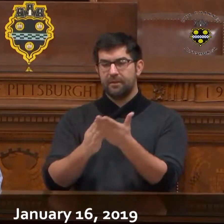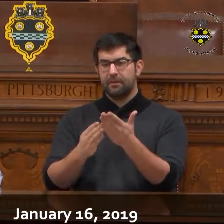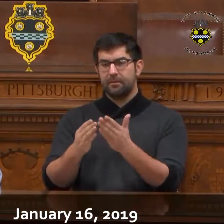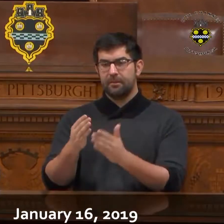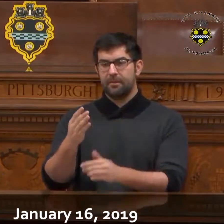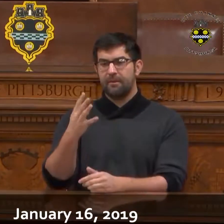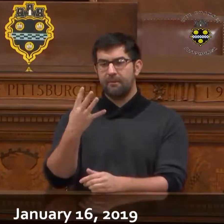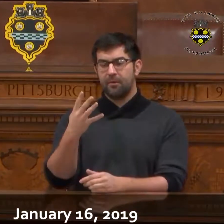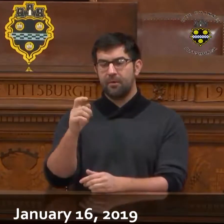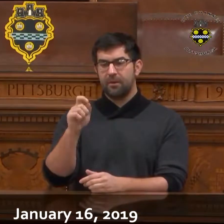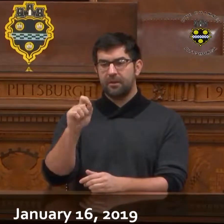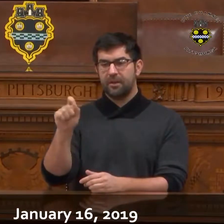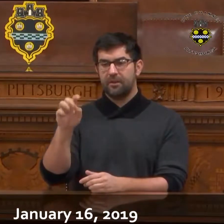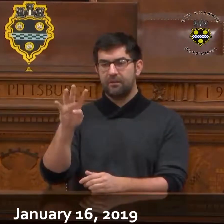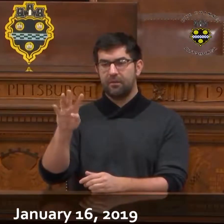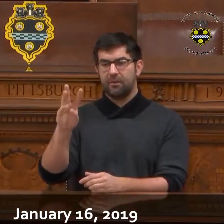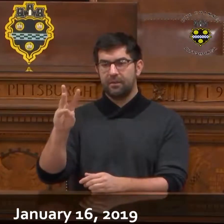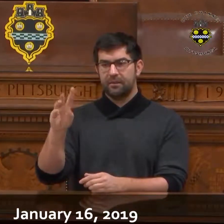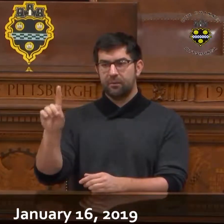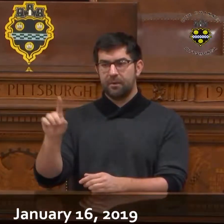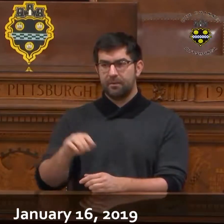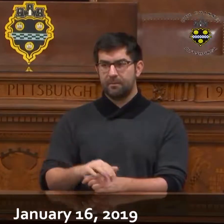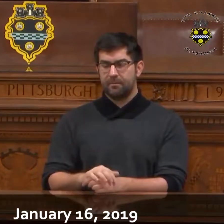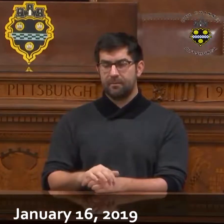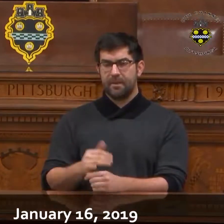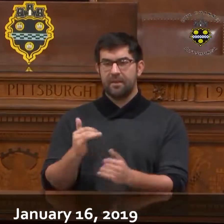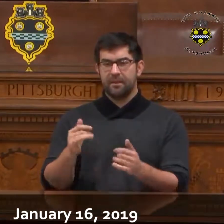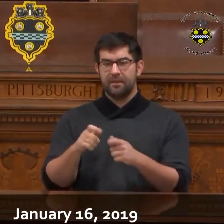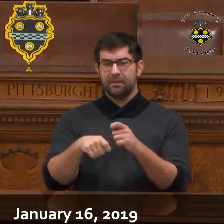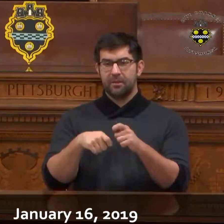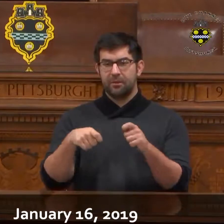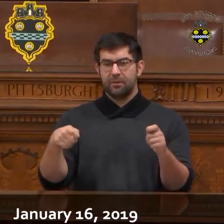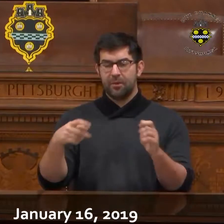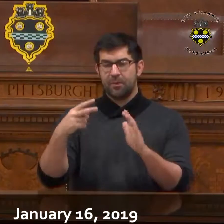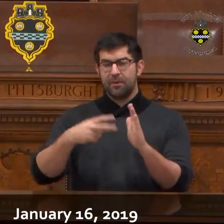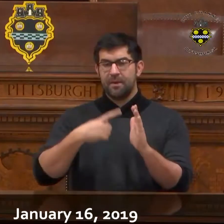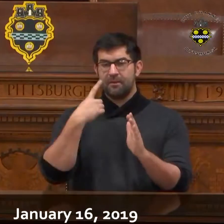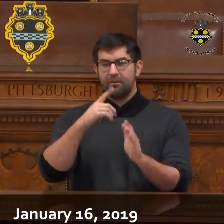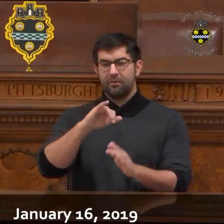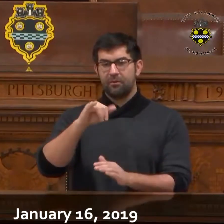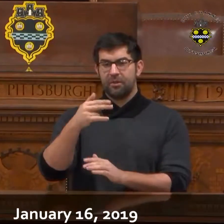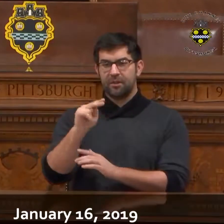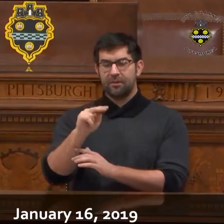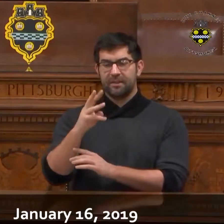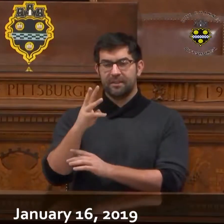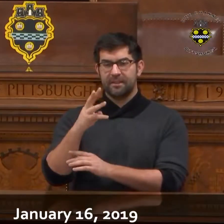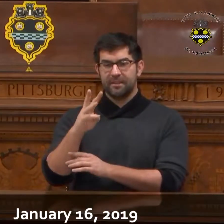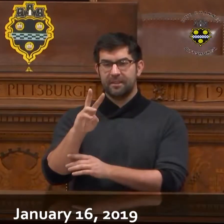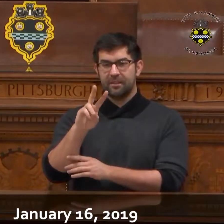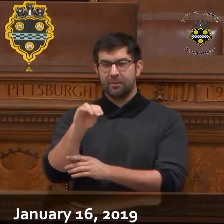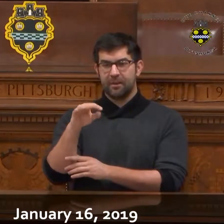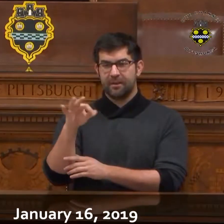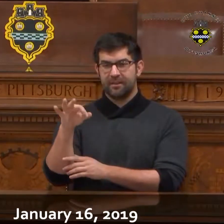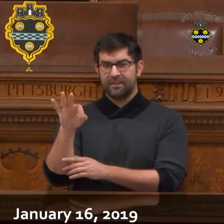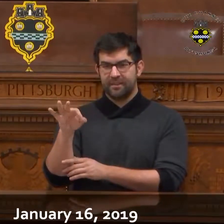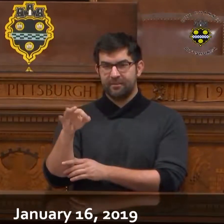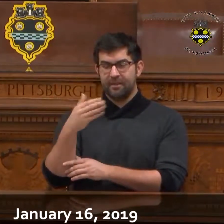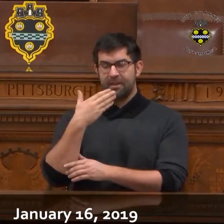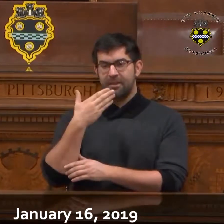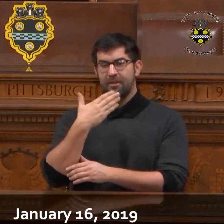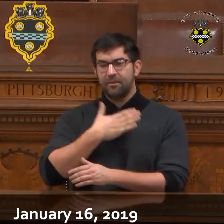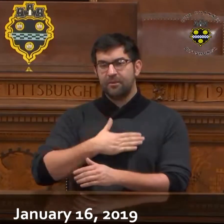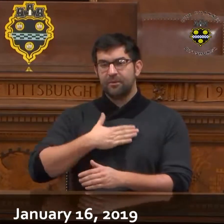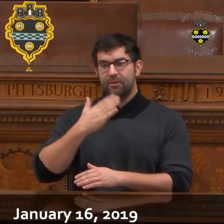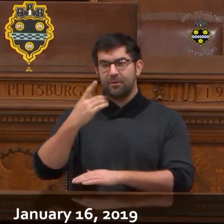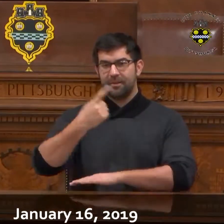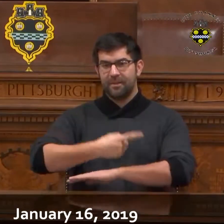4-461. Now, this concludes the reading for January 16th, 2019. Thank you and